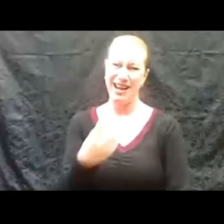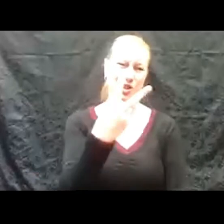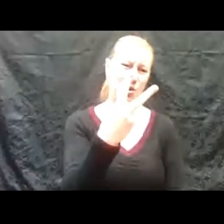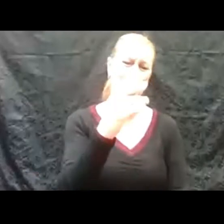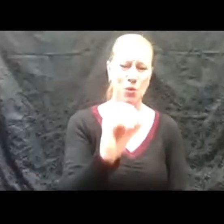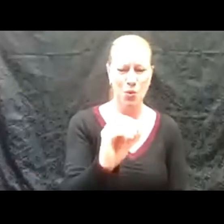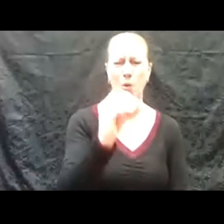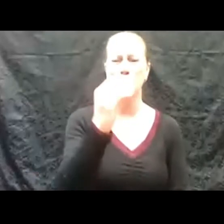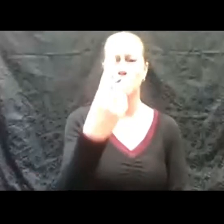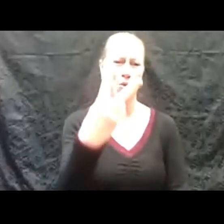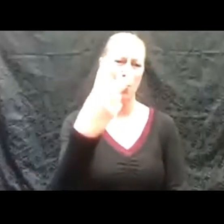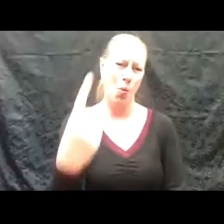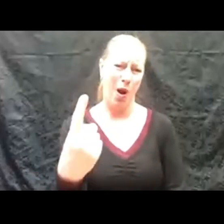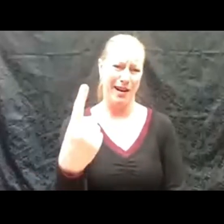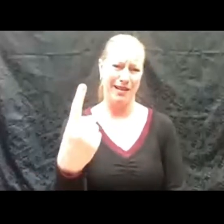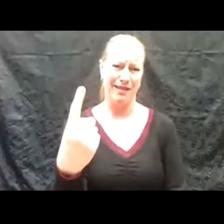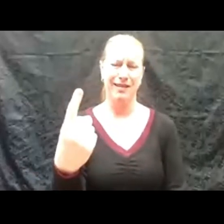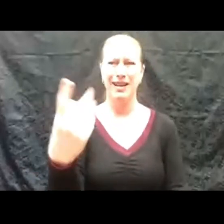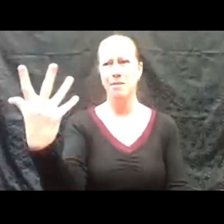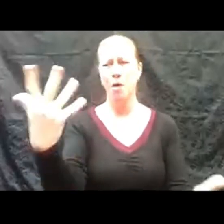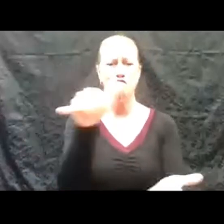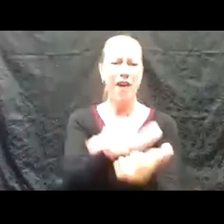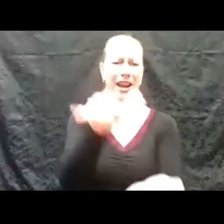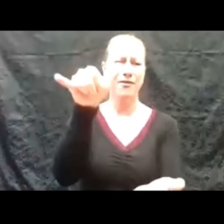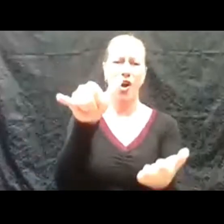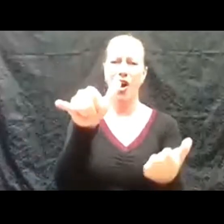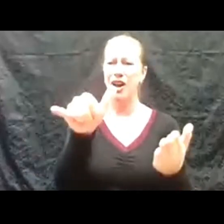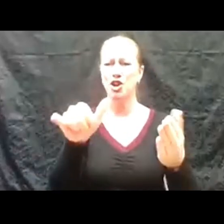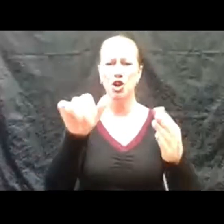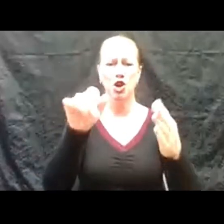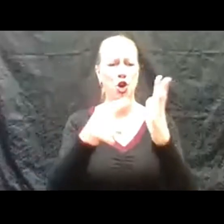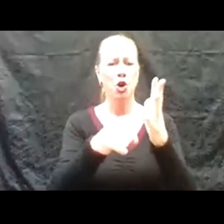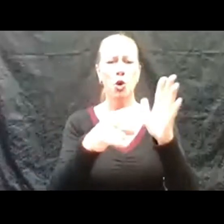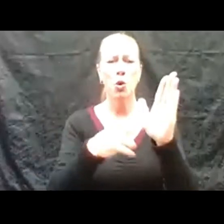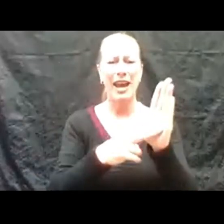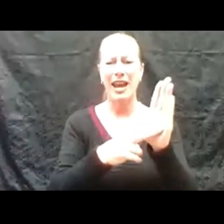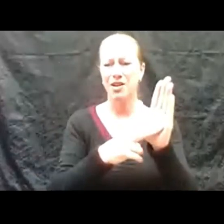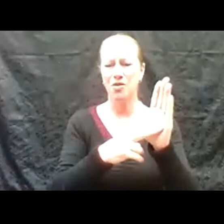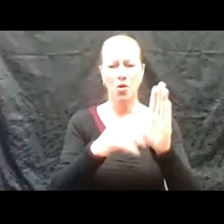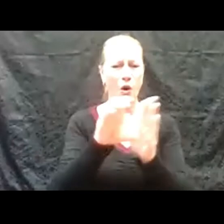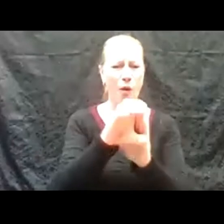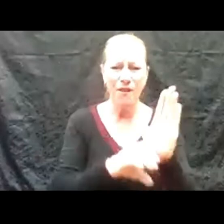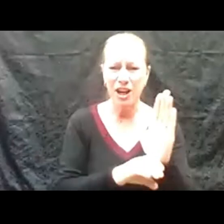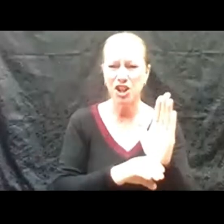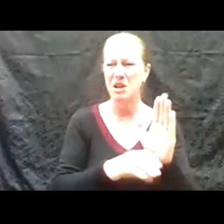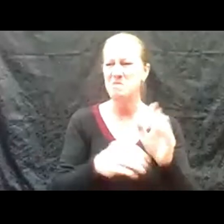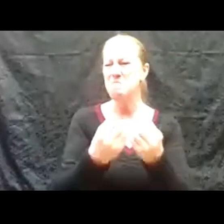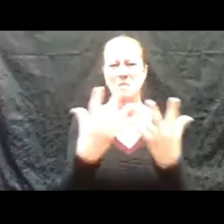2021. We ratified the UN Convention many, many years ago, 2008.